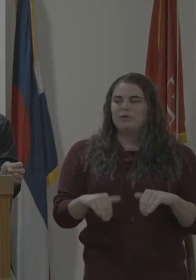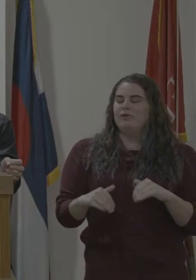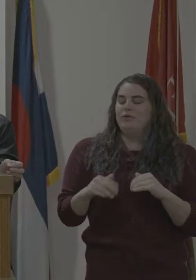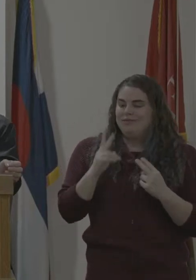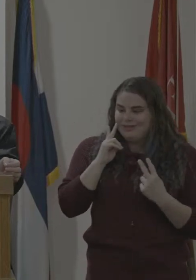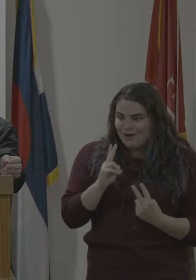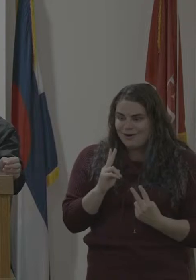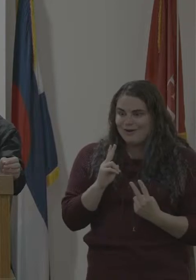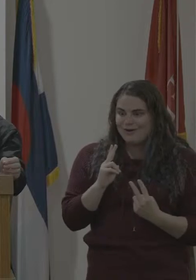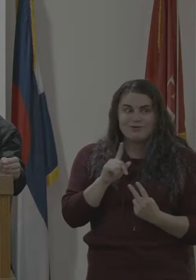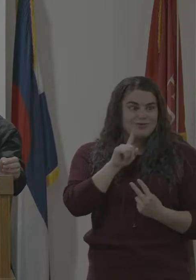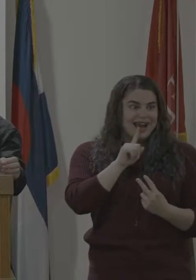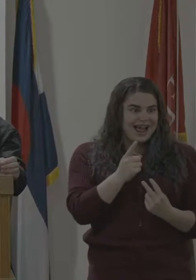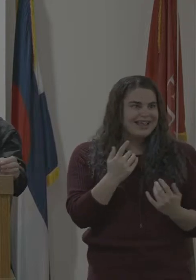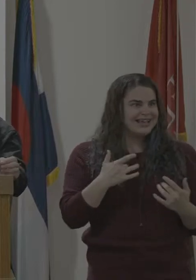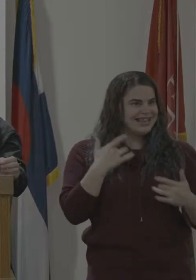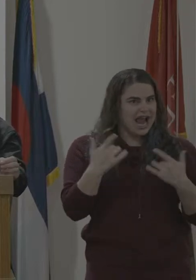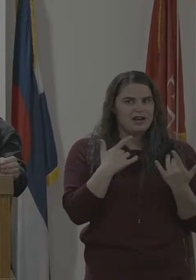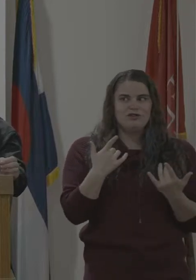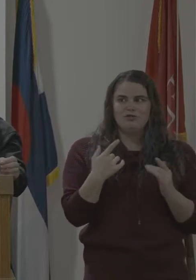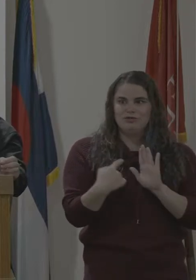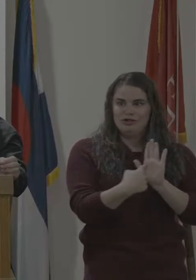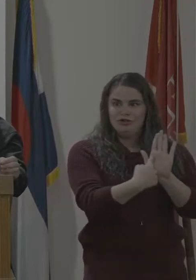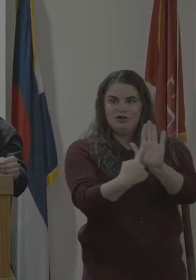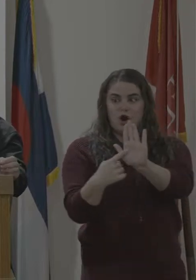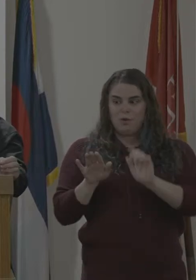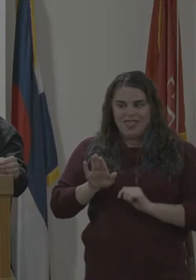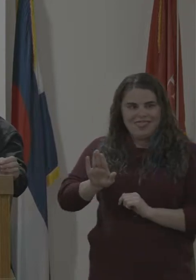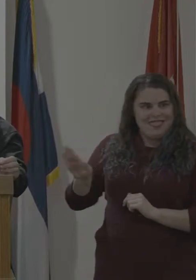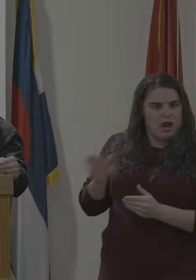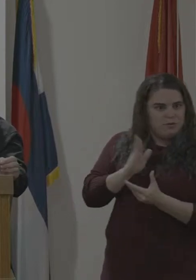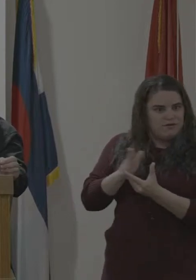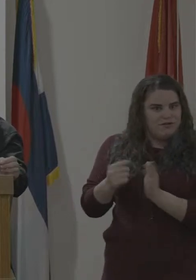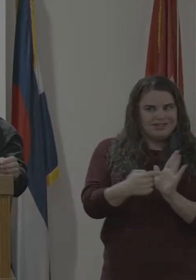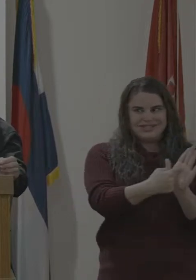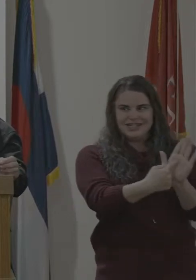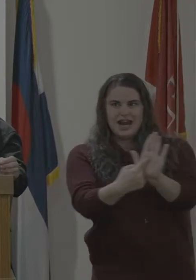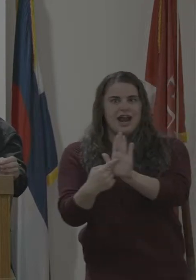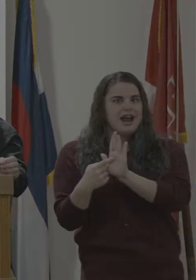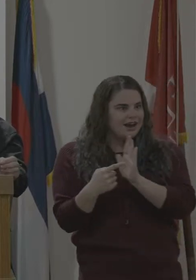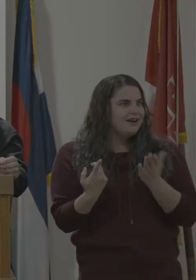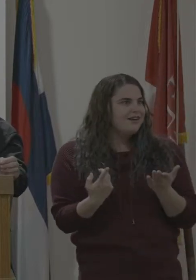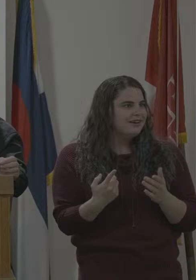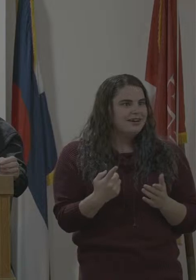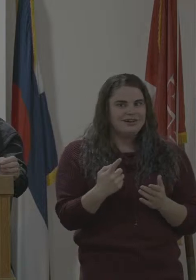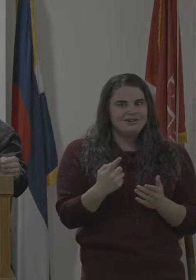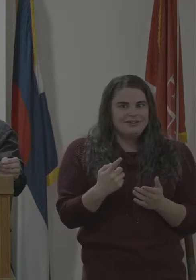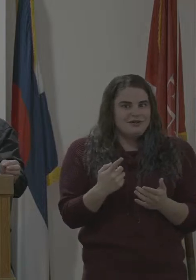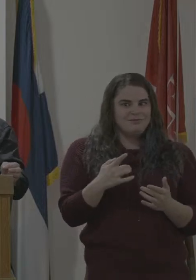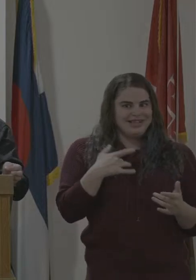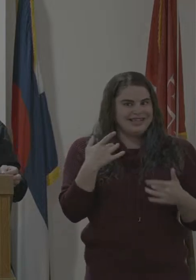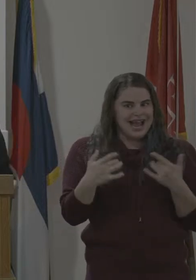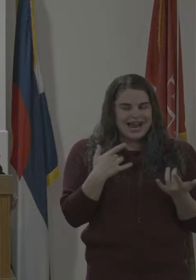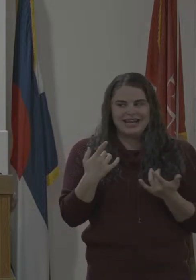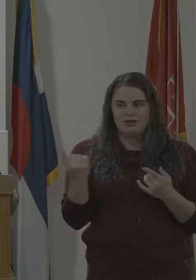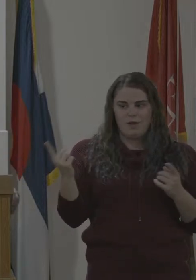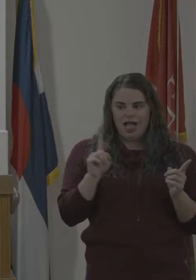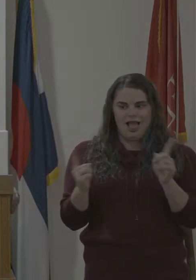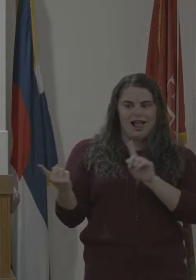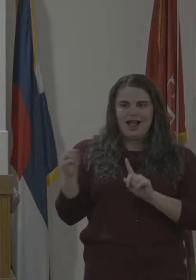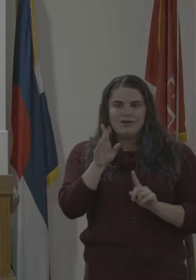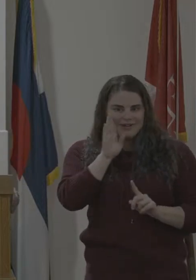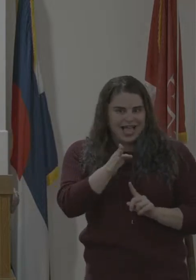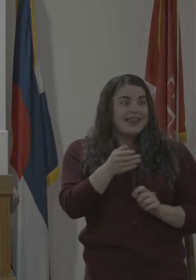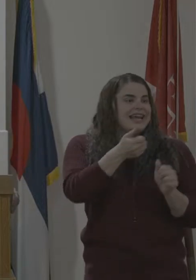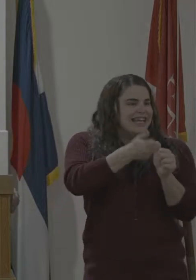so I'm really excited to be able to share all of these portfolios with them, to be able to share their presentations as they come up here. So we'll have each